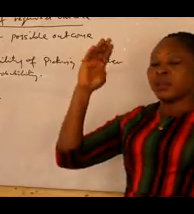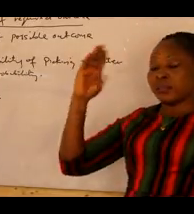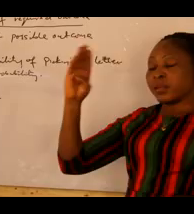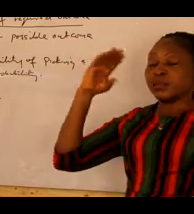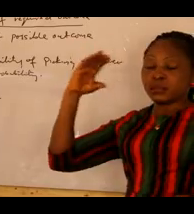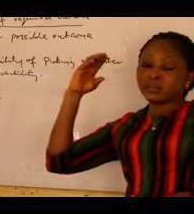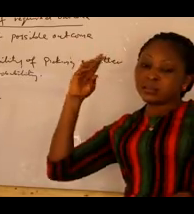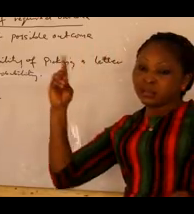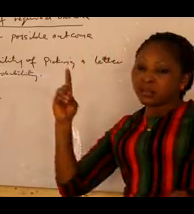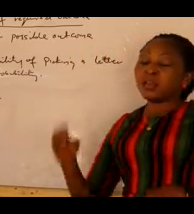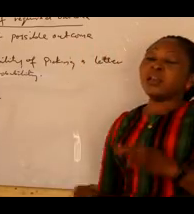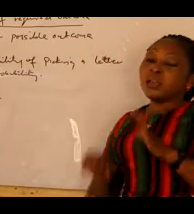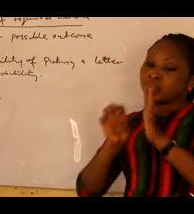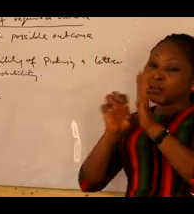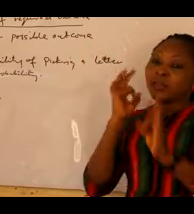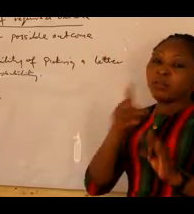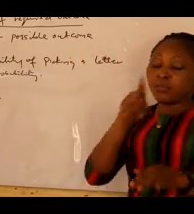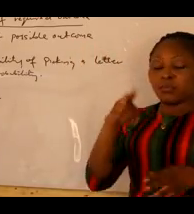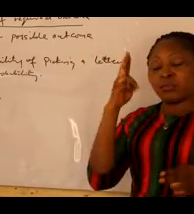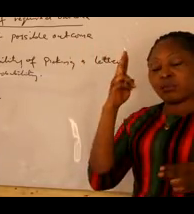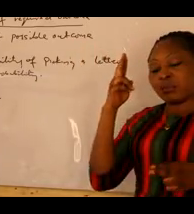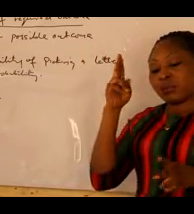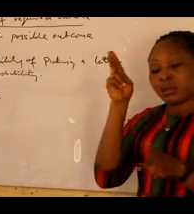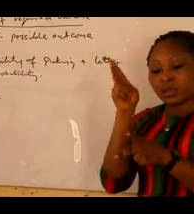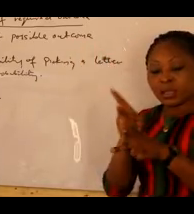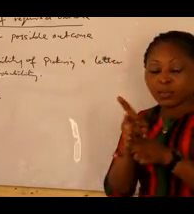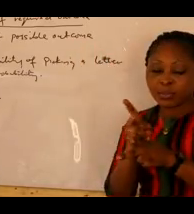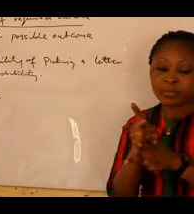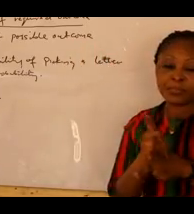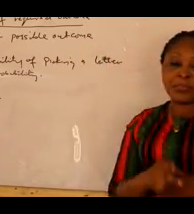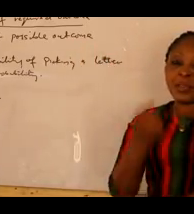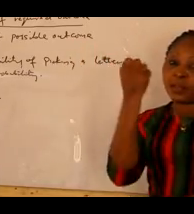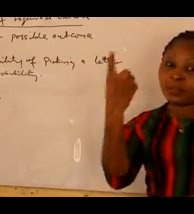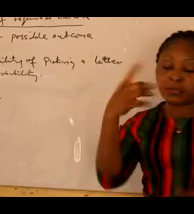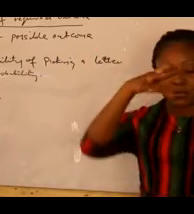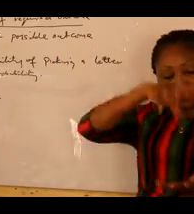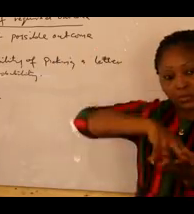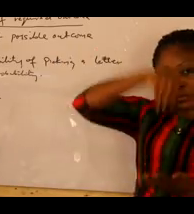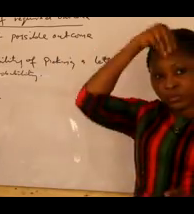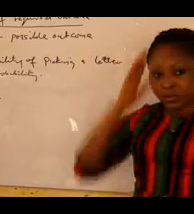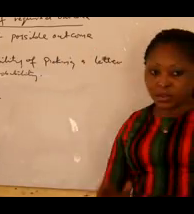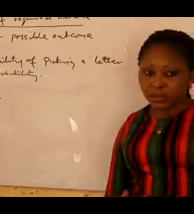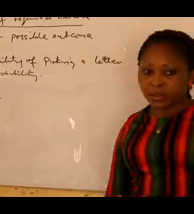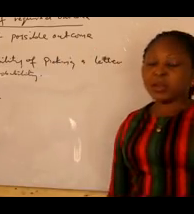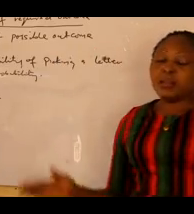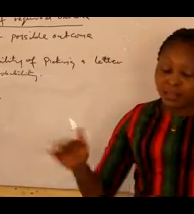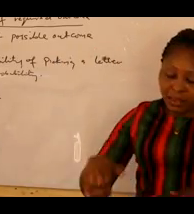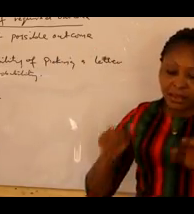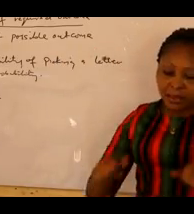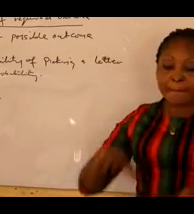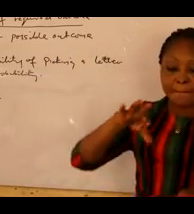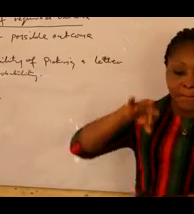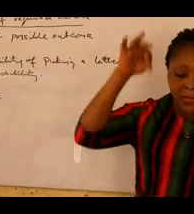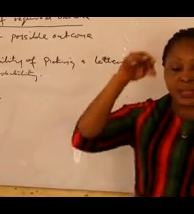you line 11 students, each must pick a letter. But when you have the 12 students, you cannot pick a letter. So you have